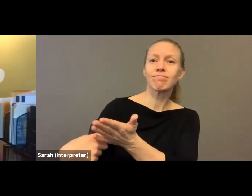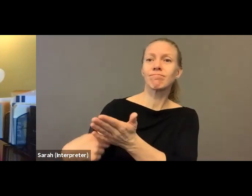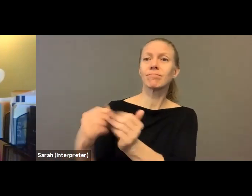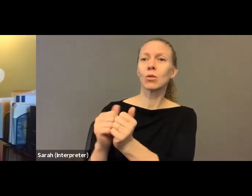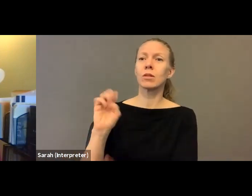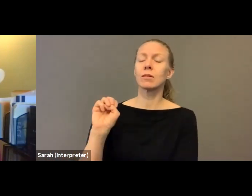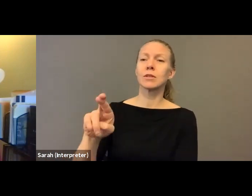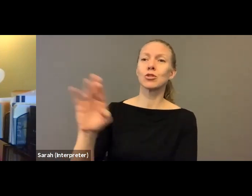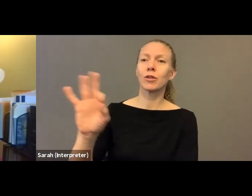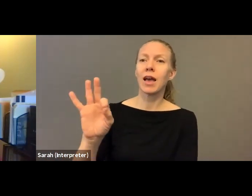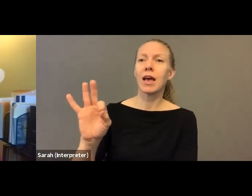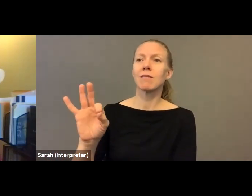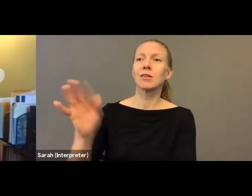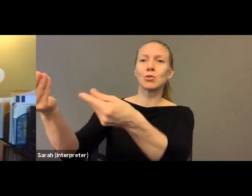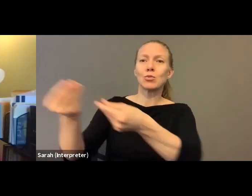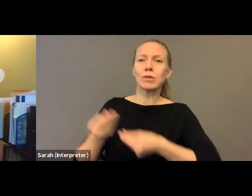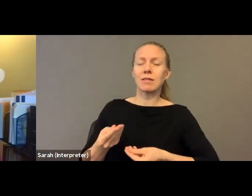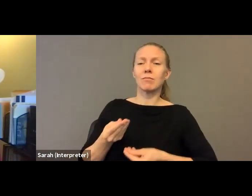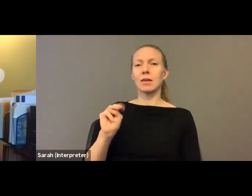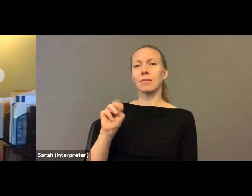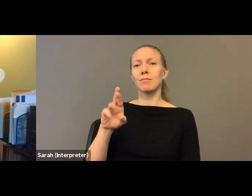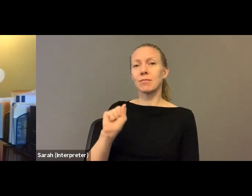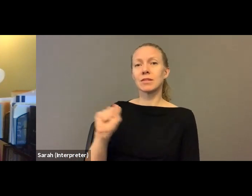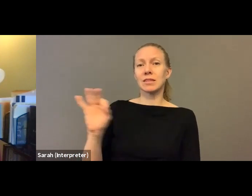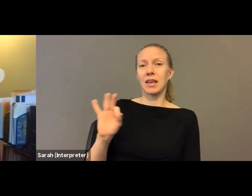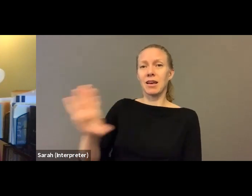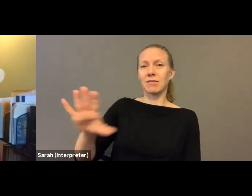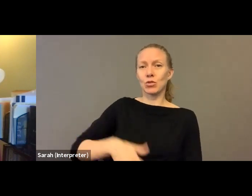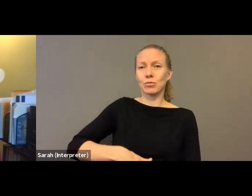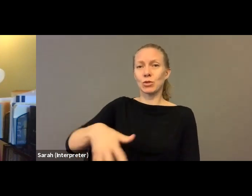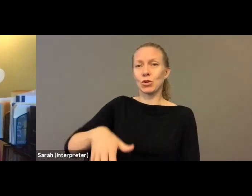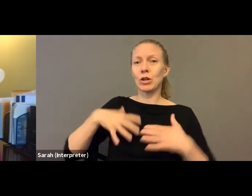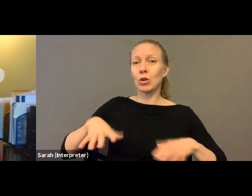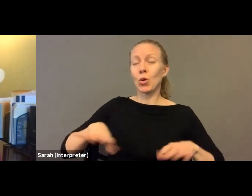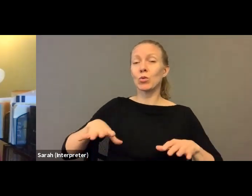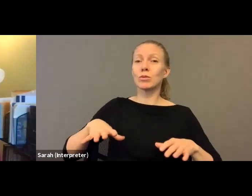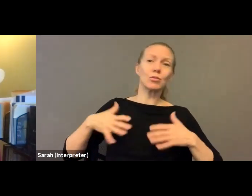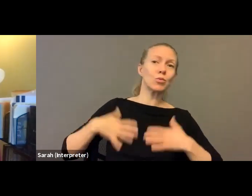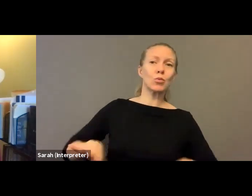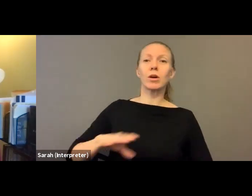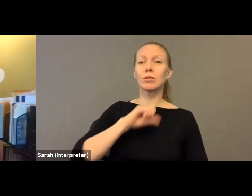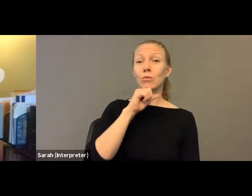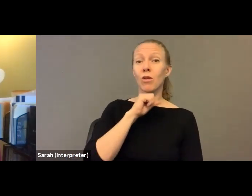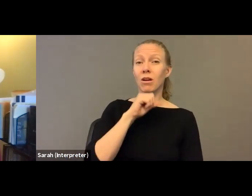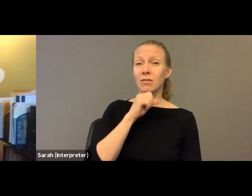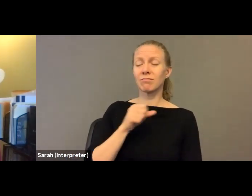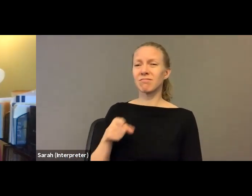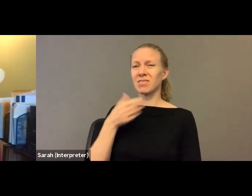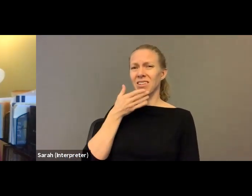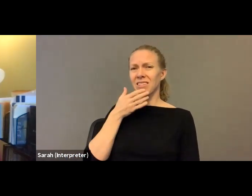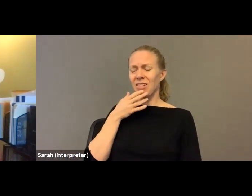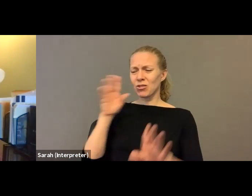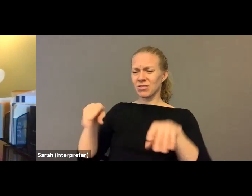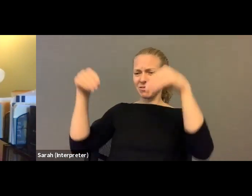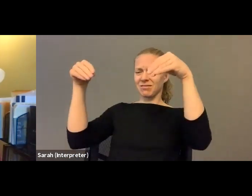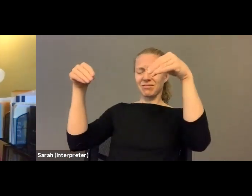maternity clothes something to wear for the prom. How rotten the colors on those dresses. In